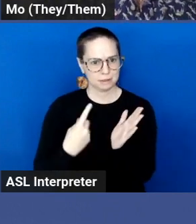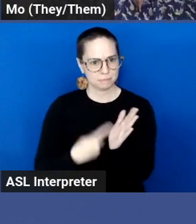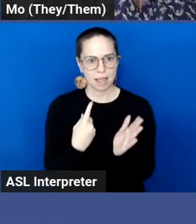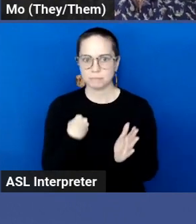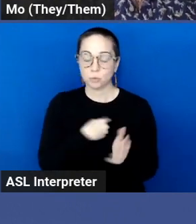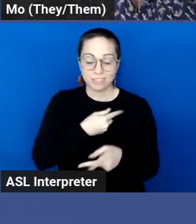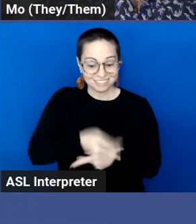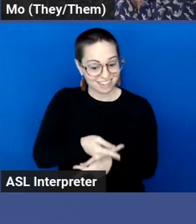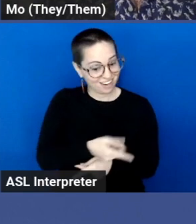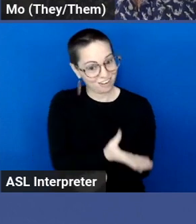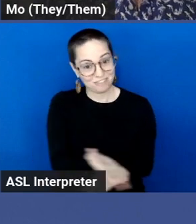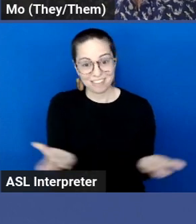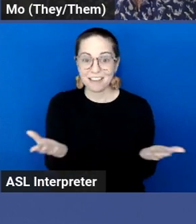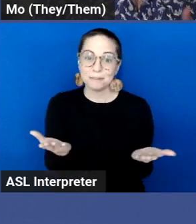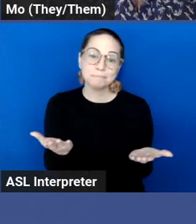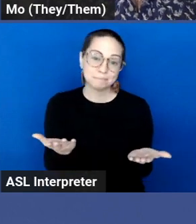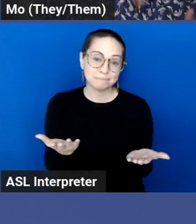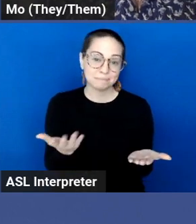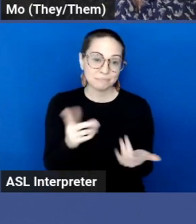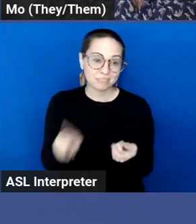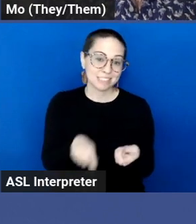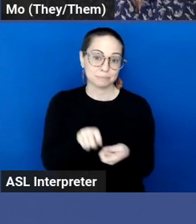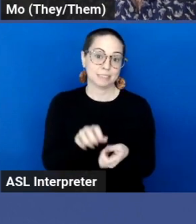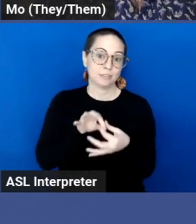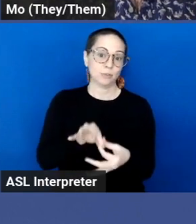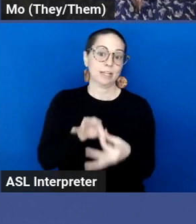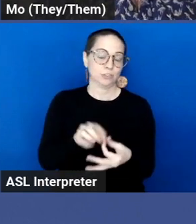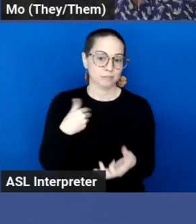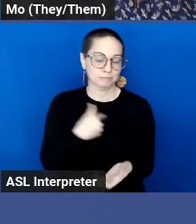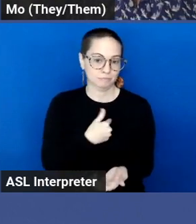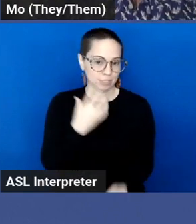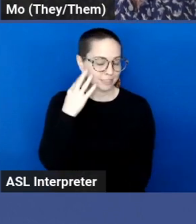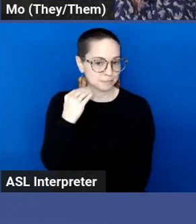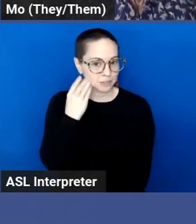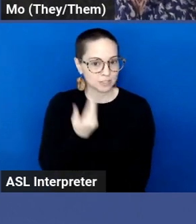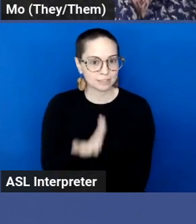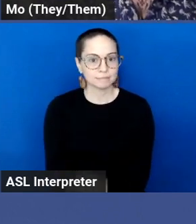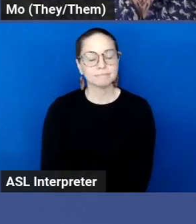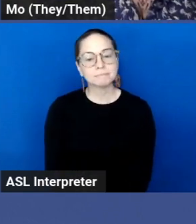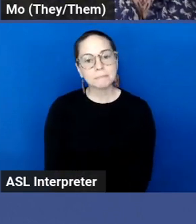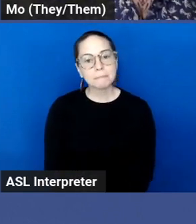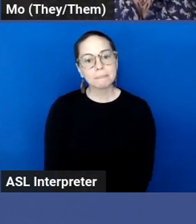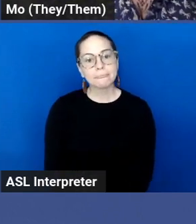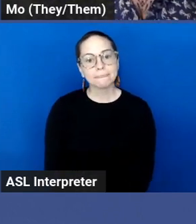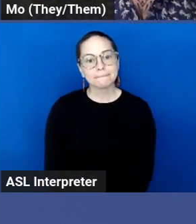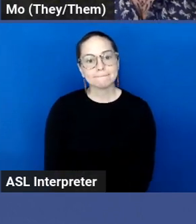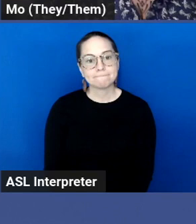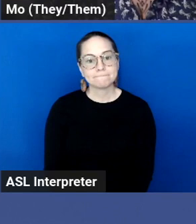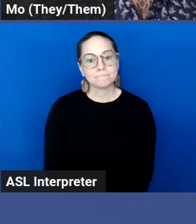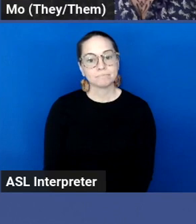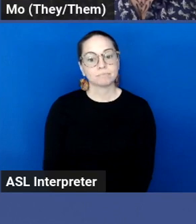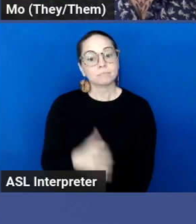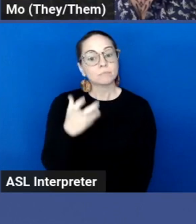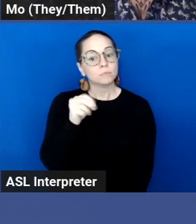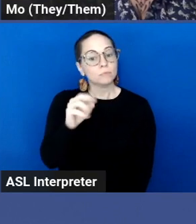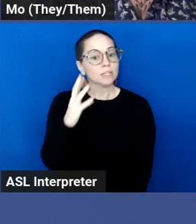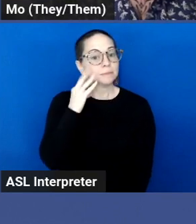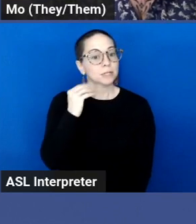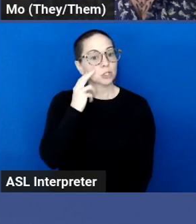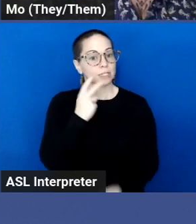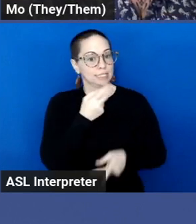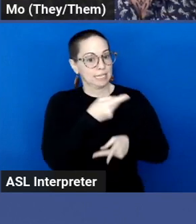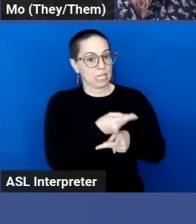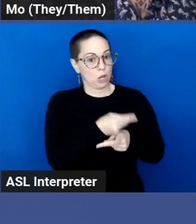care of them in certain relationships that we may have with them. And when you experience caregiver